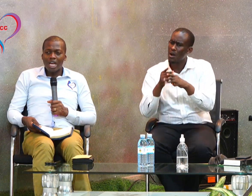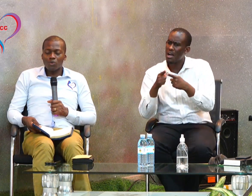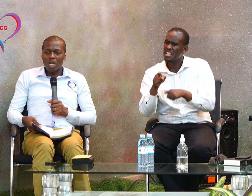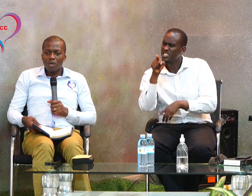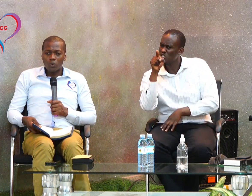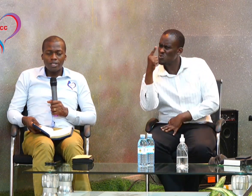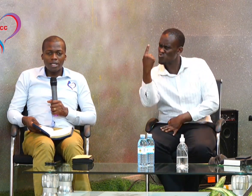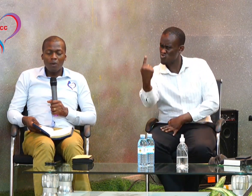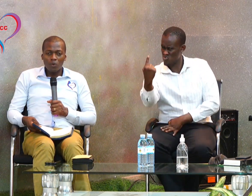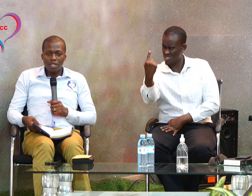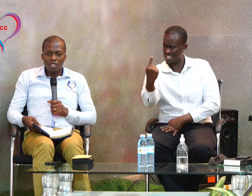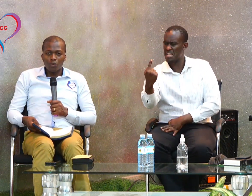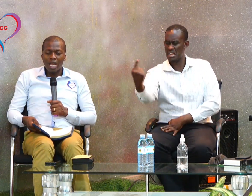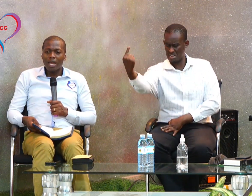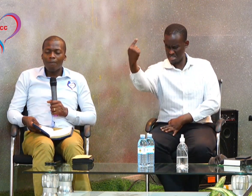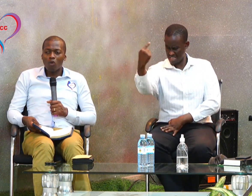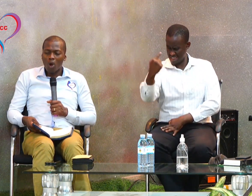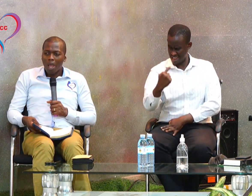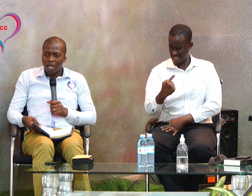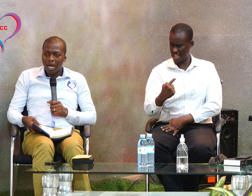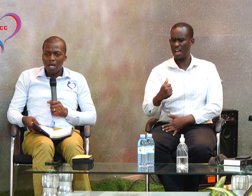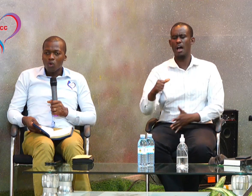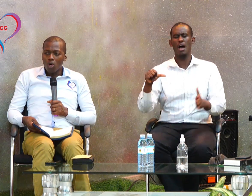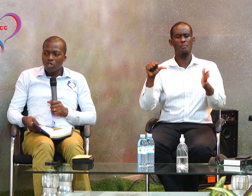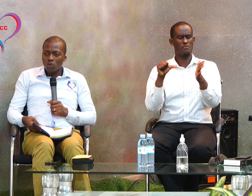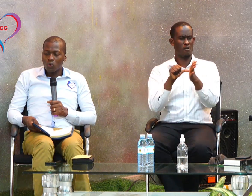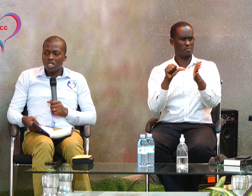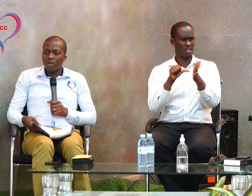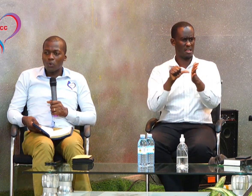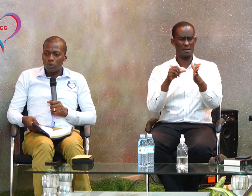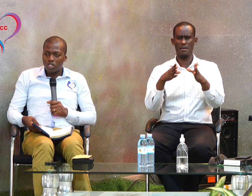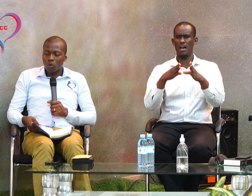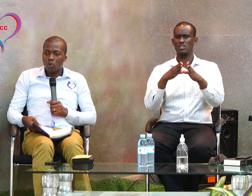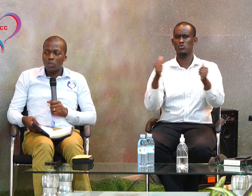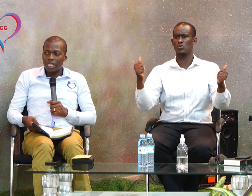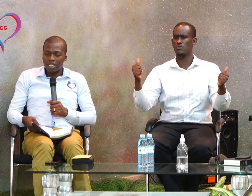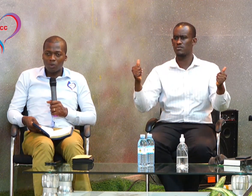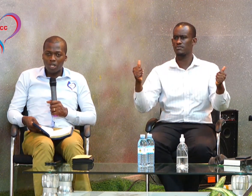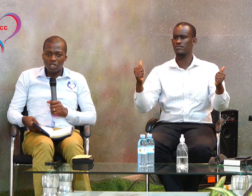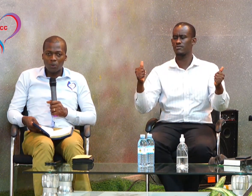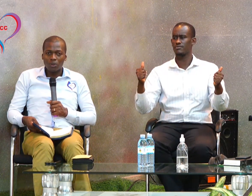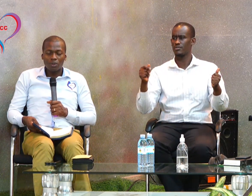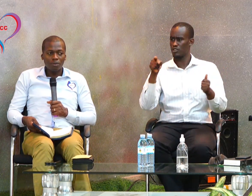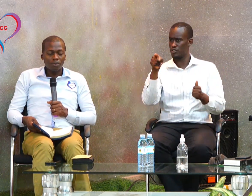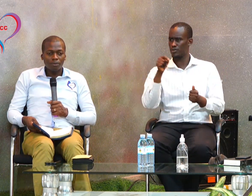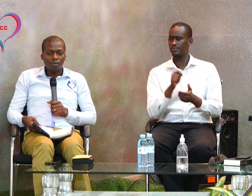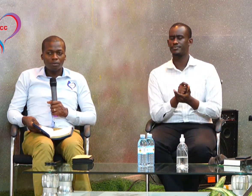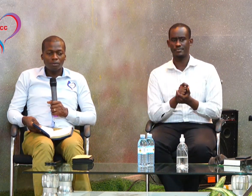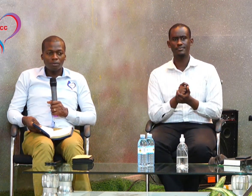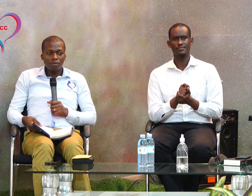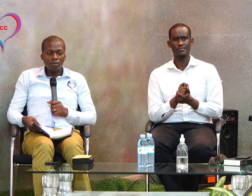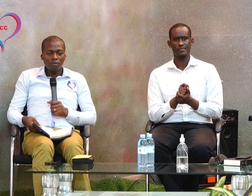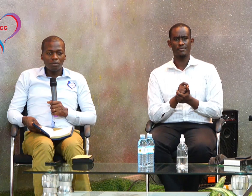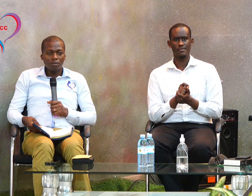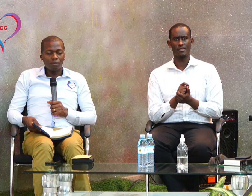eyaliyo natunula wano kunsinga waliwo ekizibu nangamba gwe weka gwe inzo okujja wano kunsi ogonjola ekizibu ekyo. Do you know you came here on this